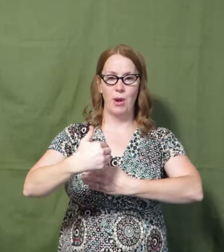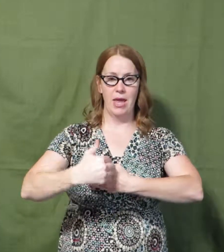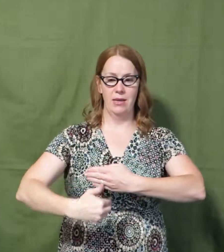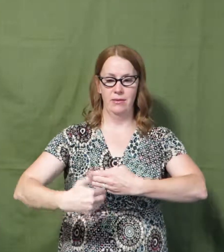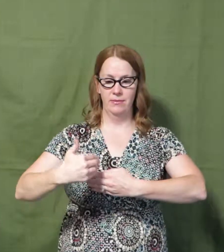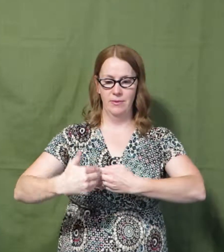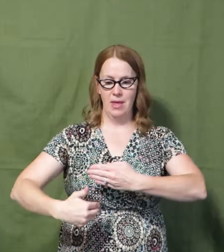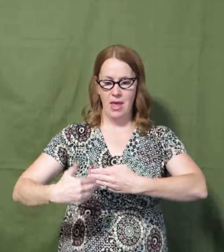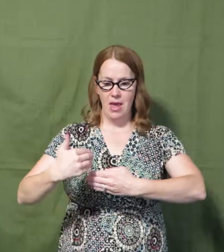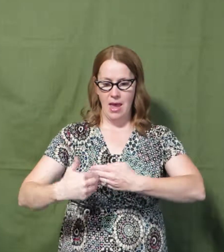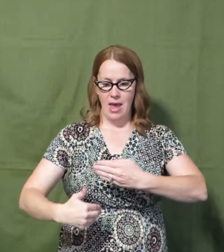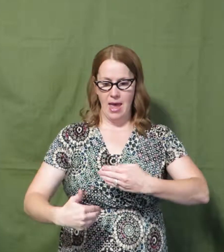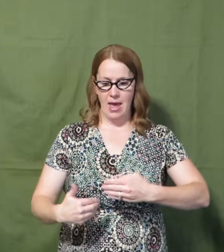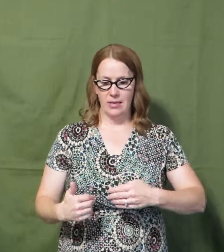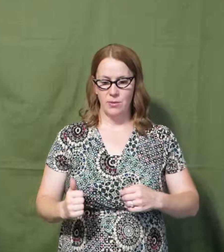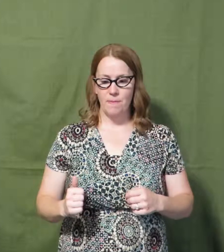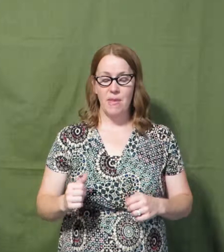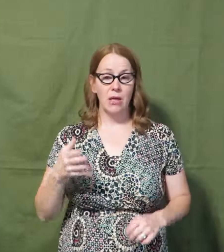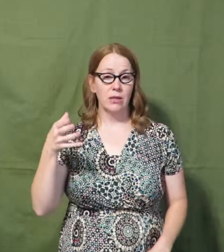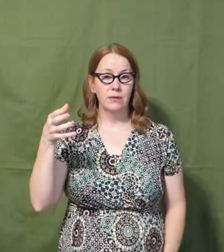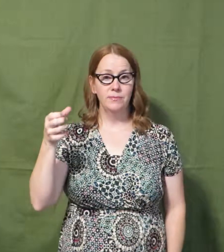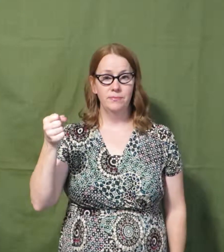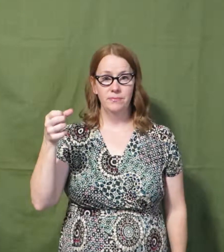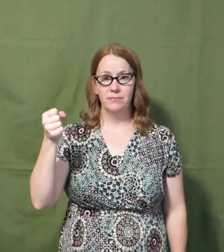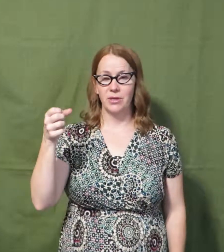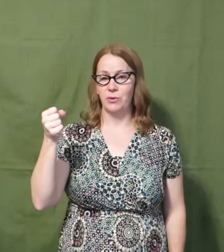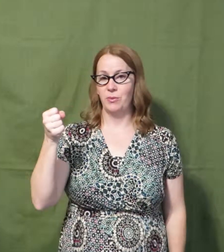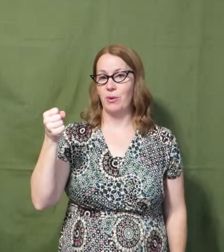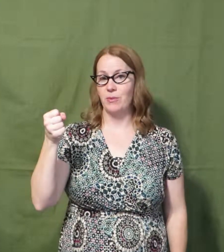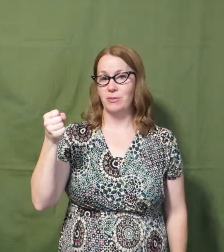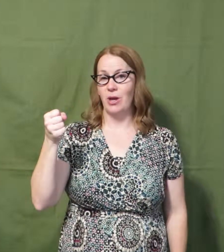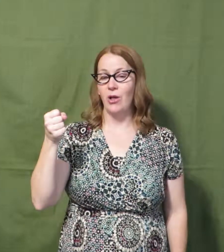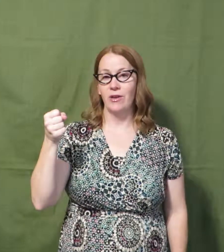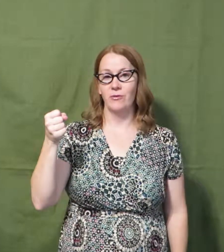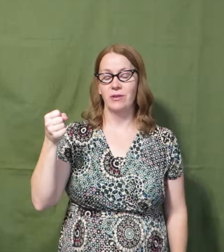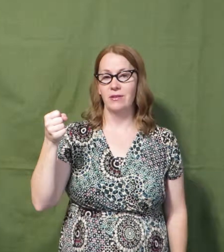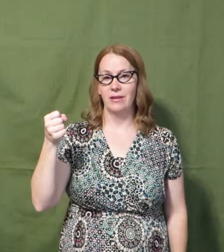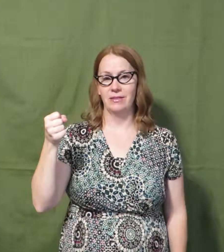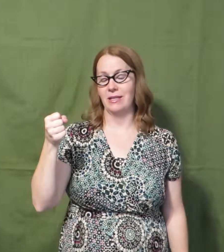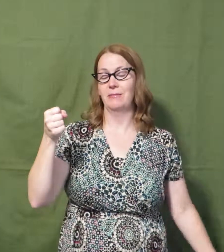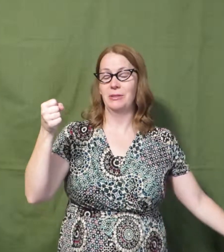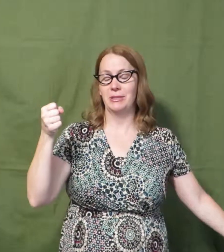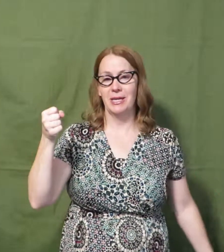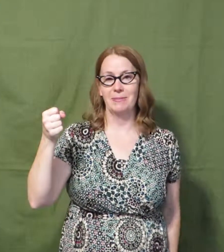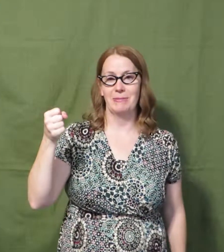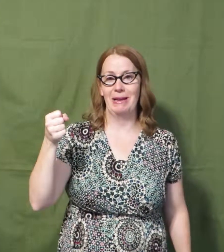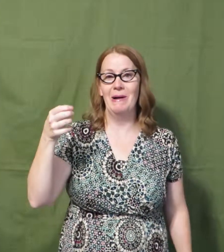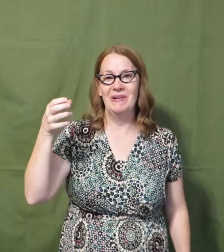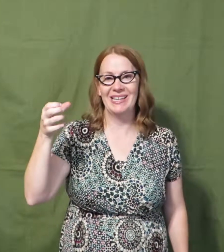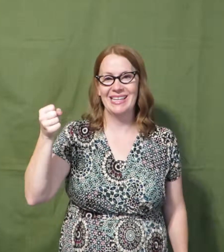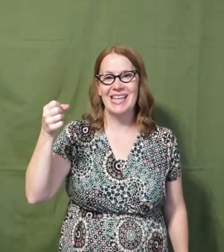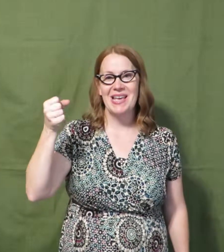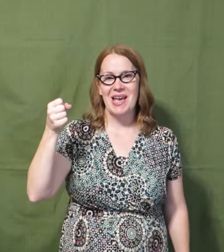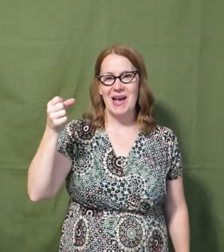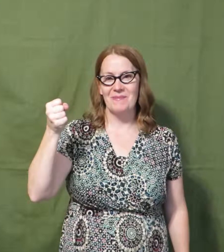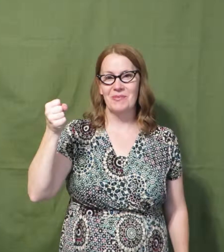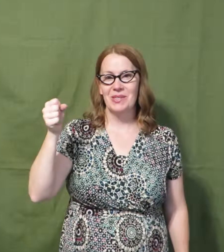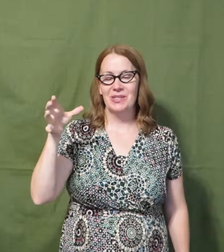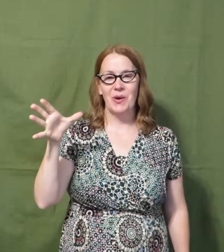bread. And milk. Milk we probably all have done a million times by now. So